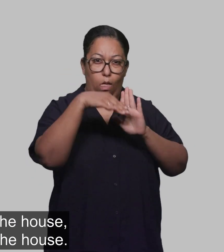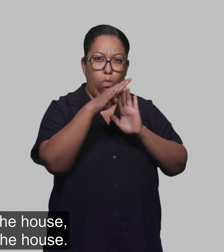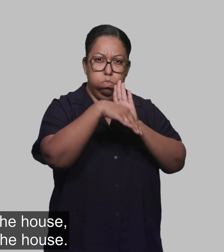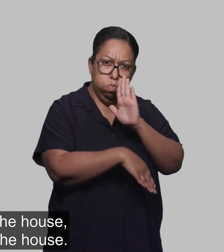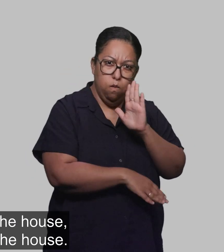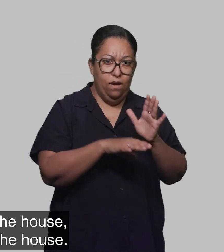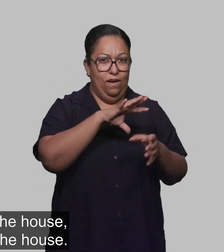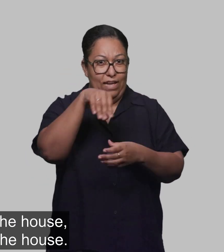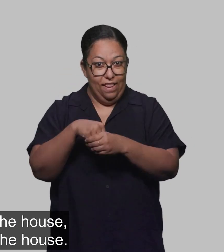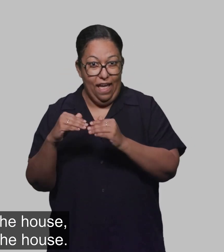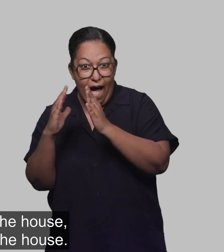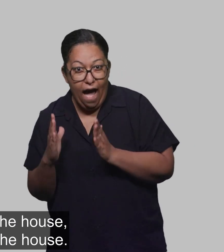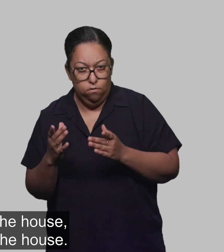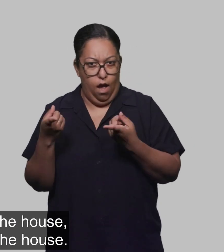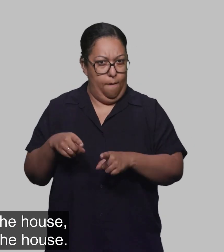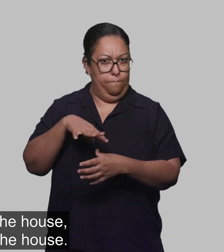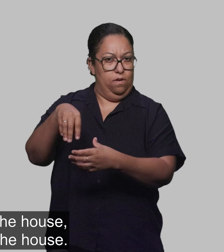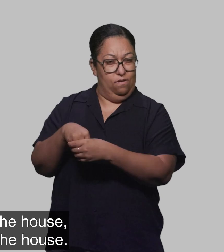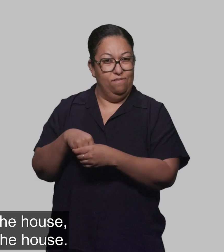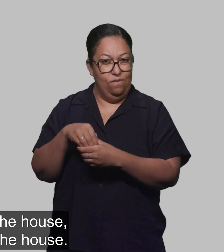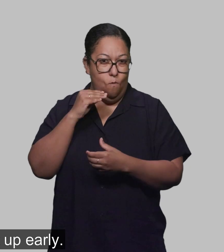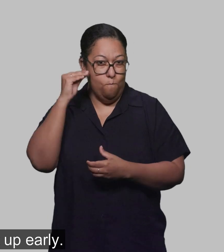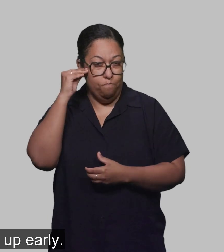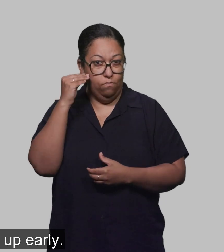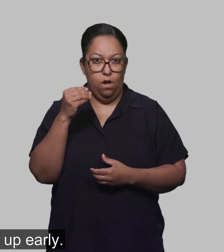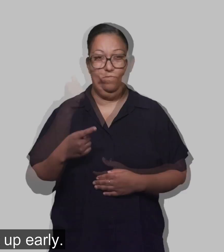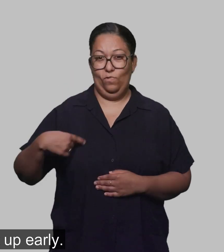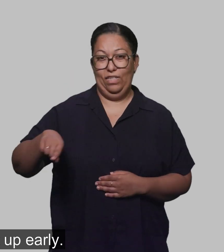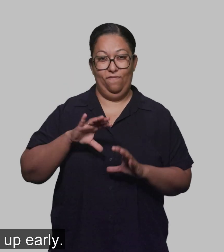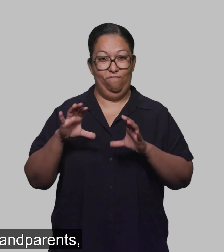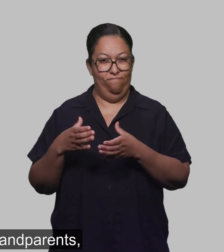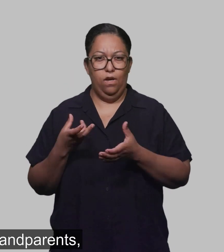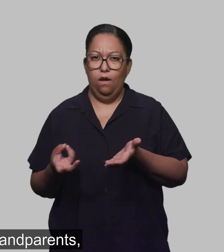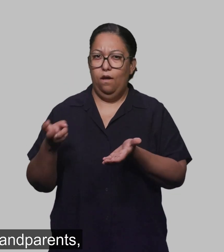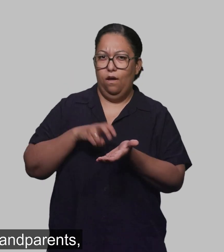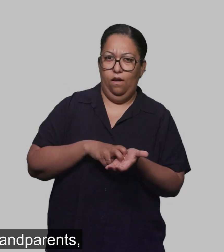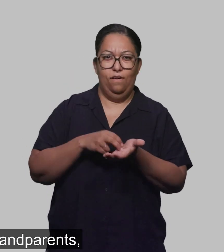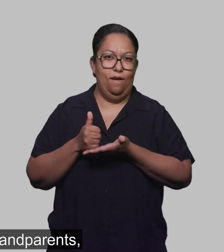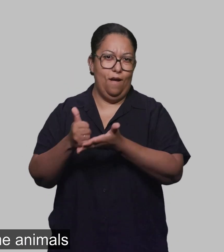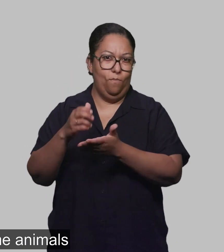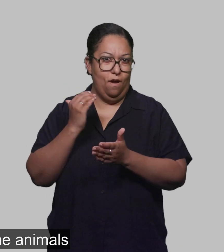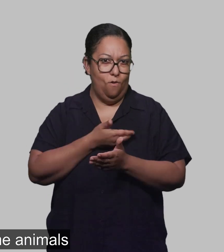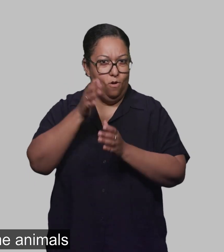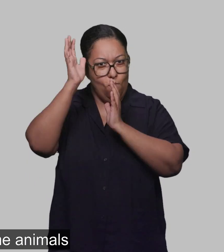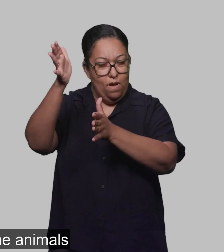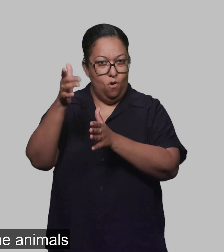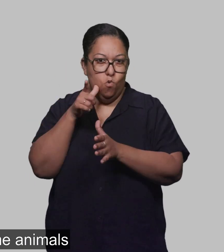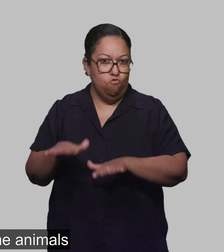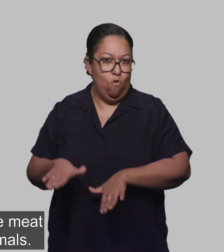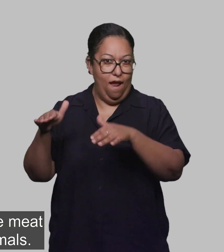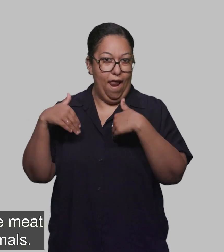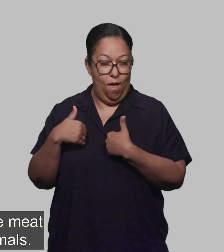instability that existed in the house, that we had in the house. We always got up early. We helped my grandparents who raised some